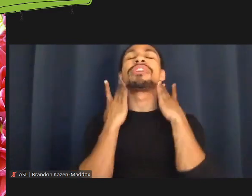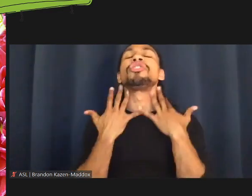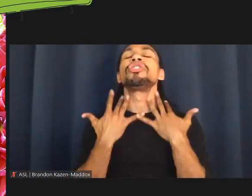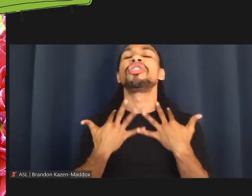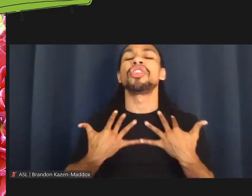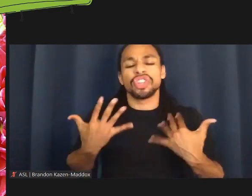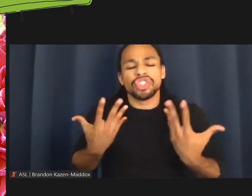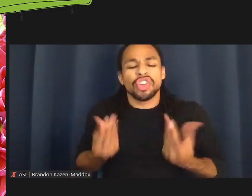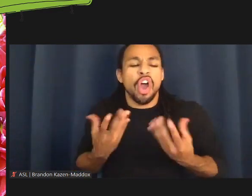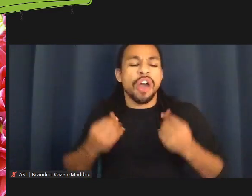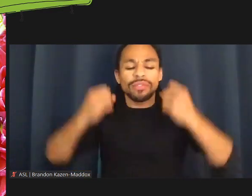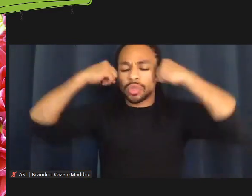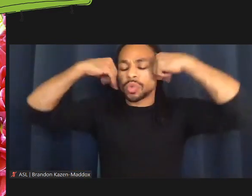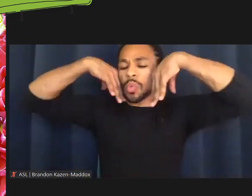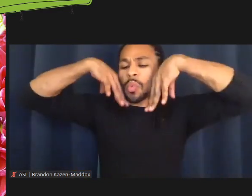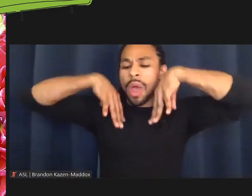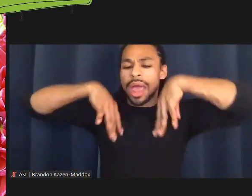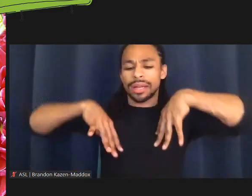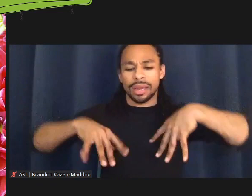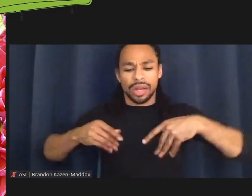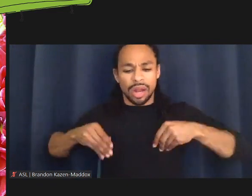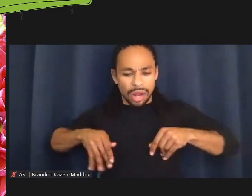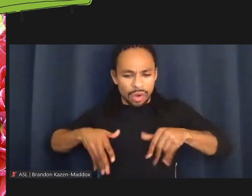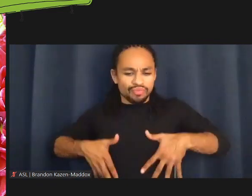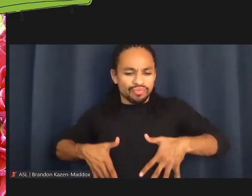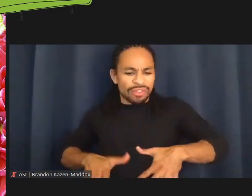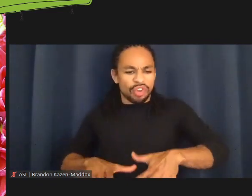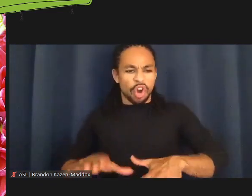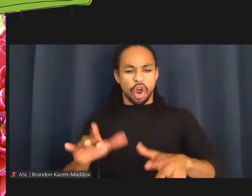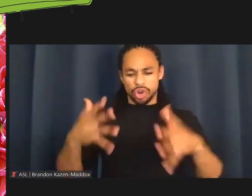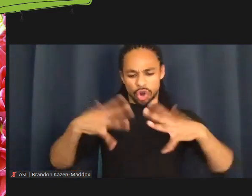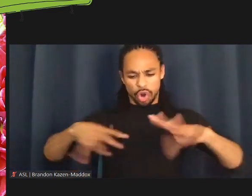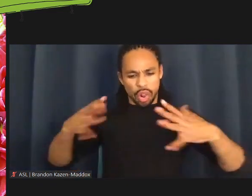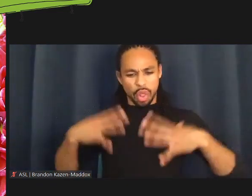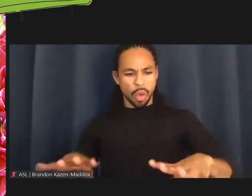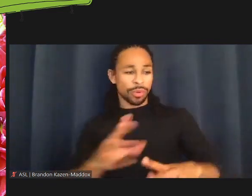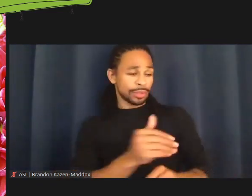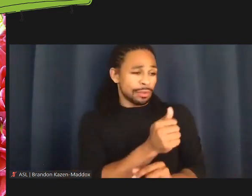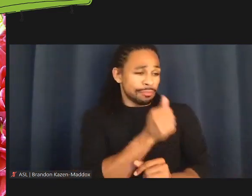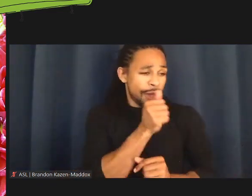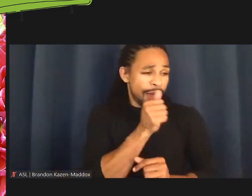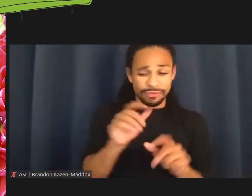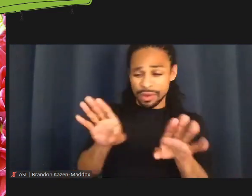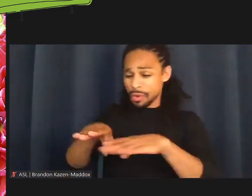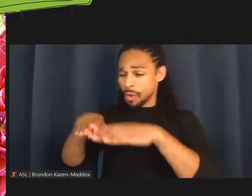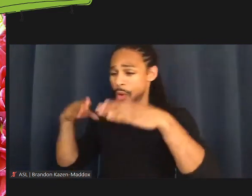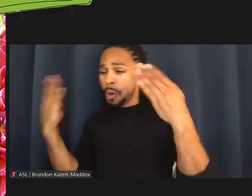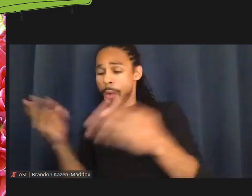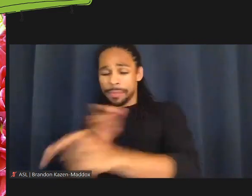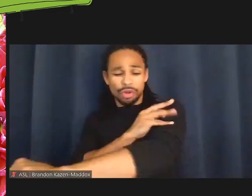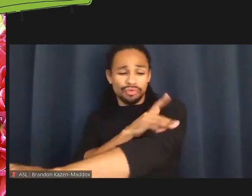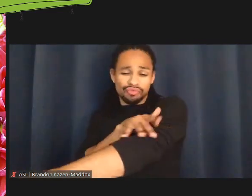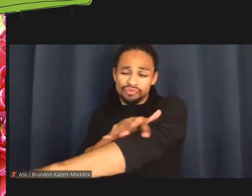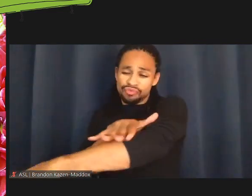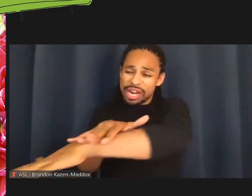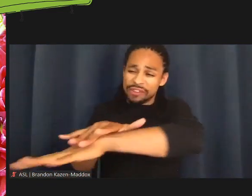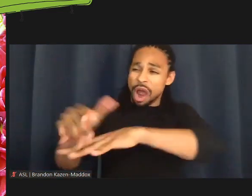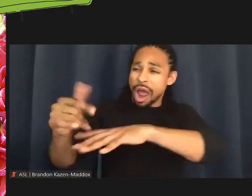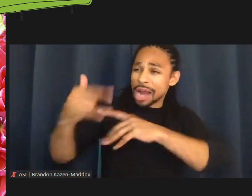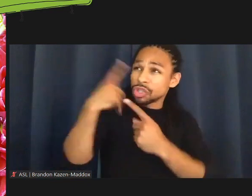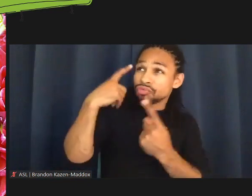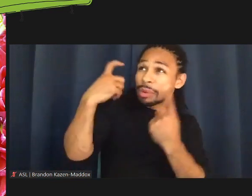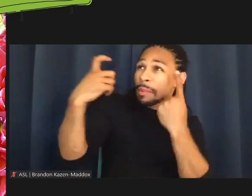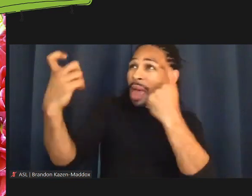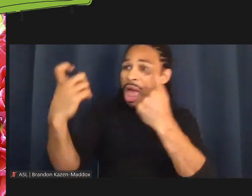you wear tight on your hips, given in private or out in the open. River I dream about, river from